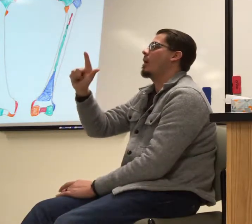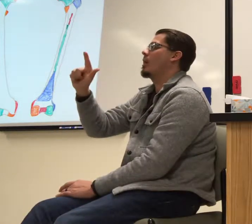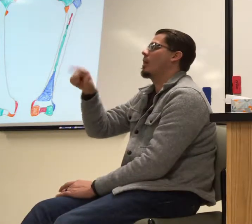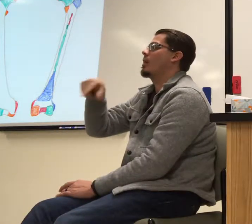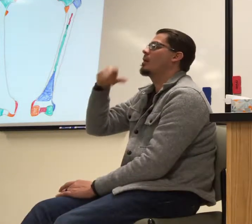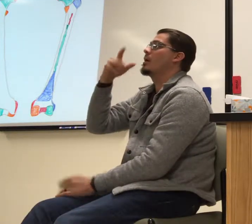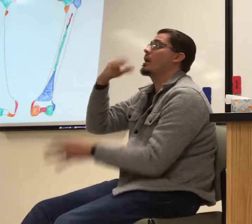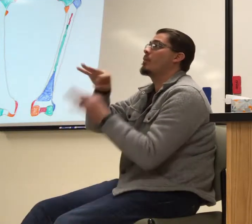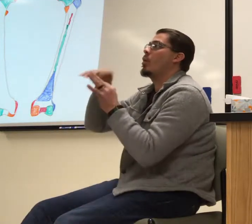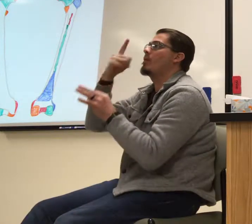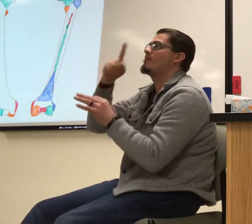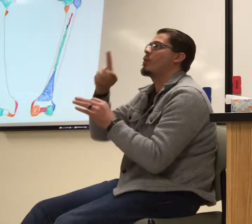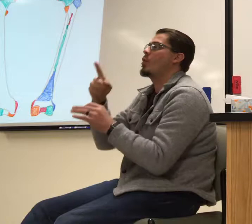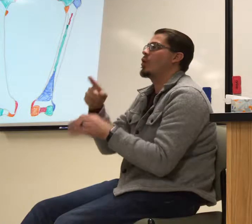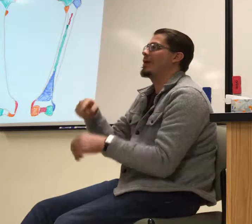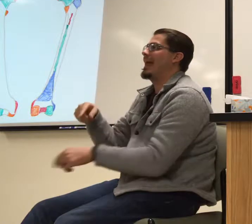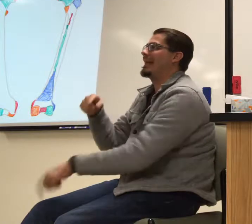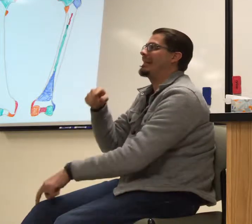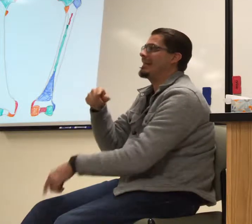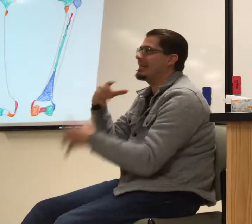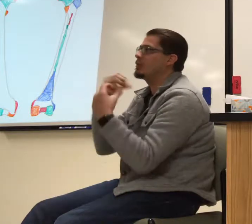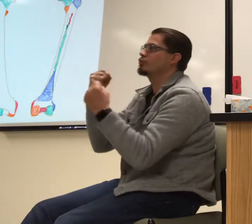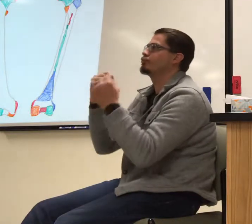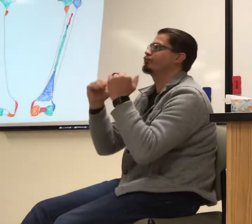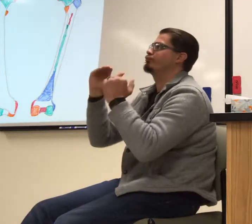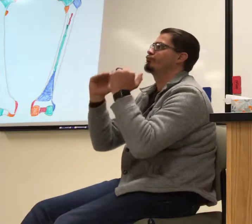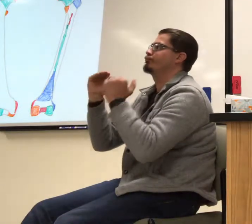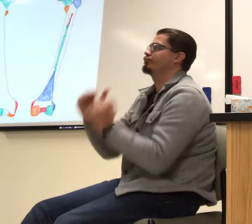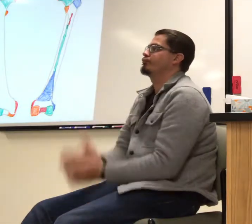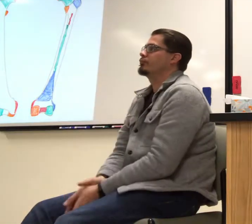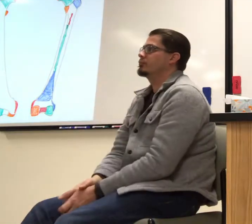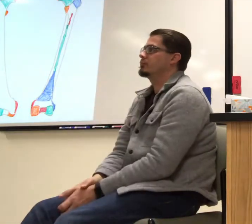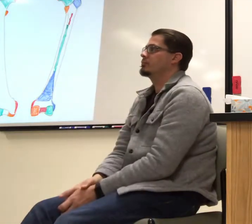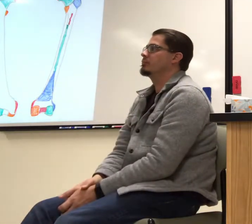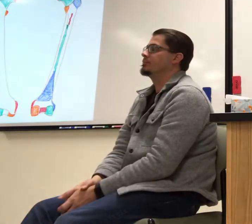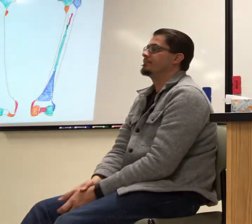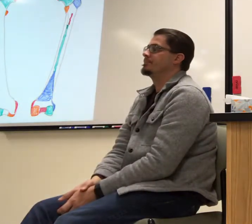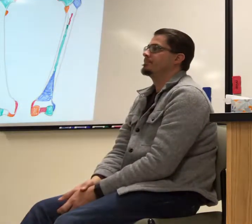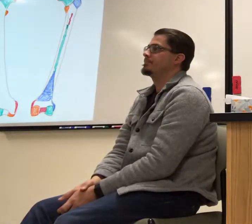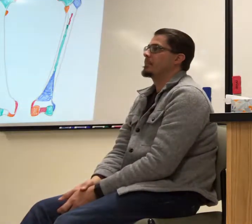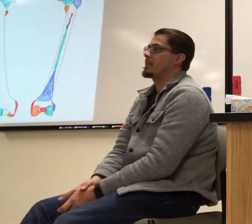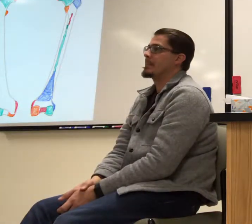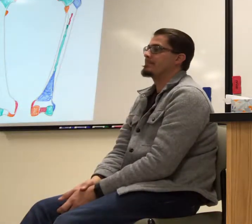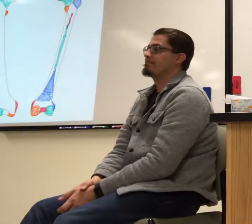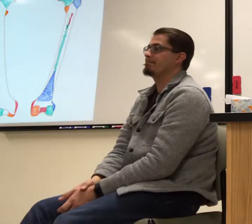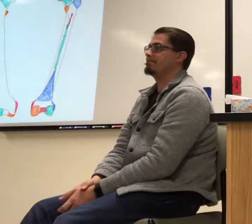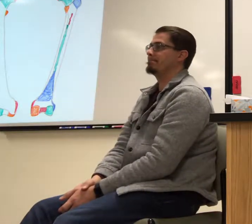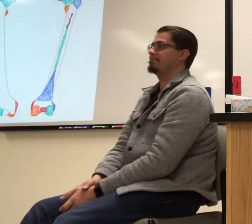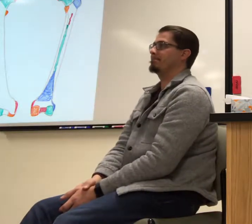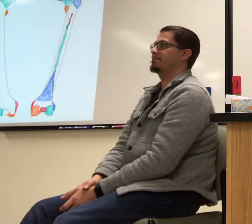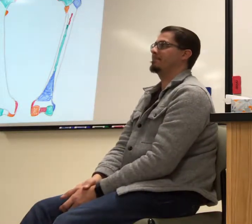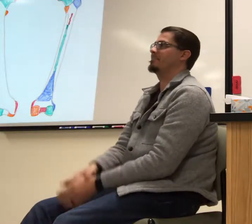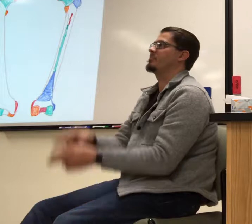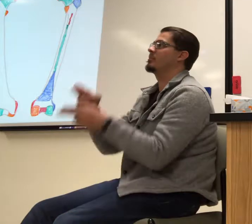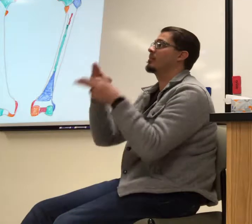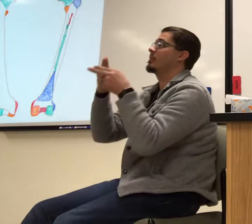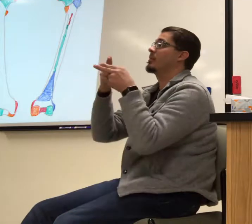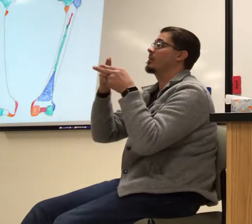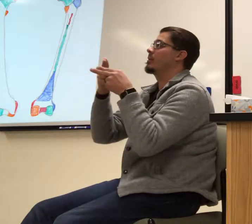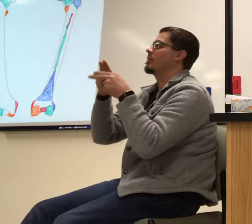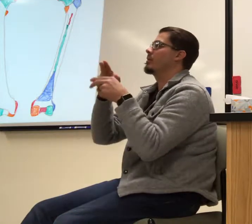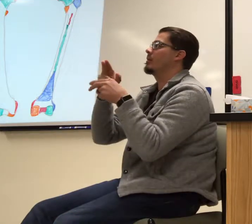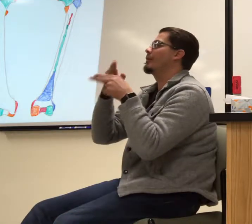for knee stabilization. So I'll get to them in just a minute here, but they're called the